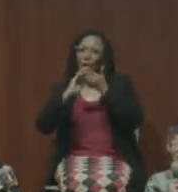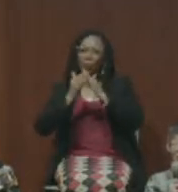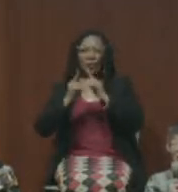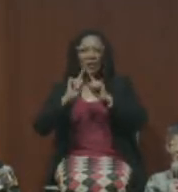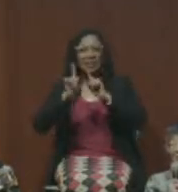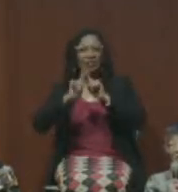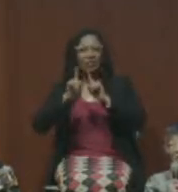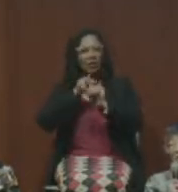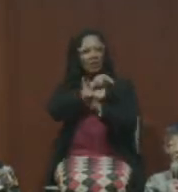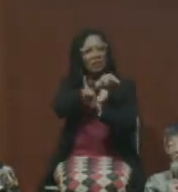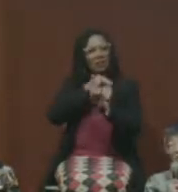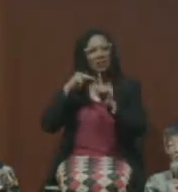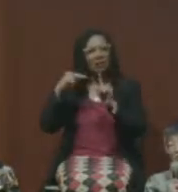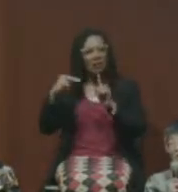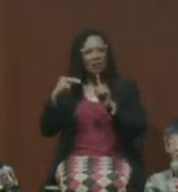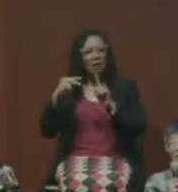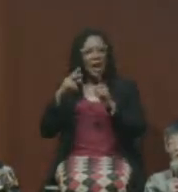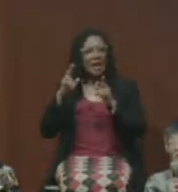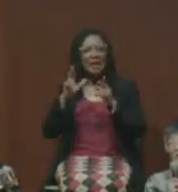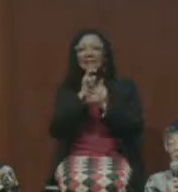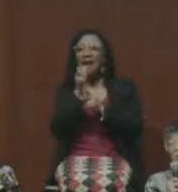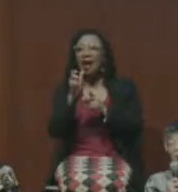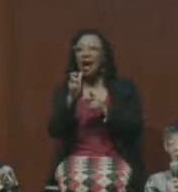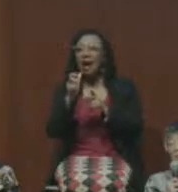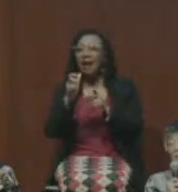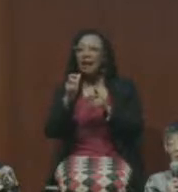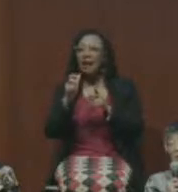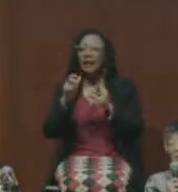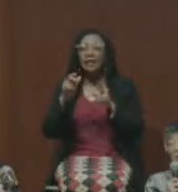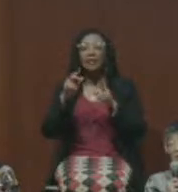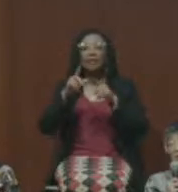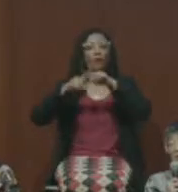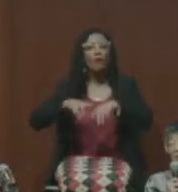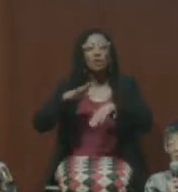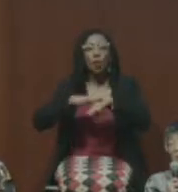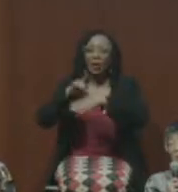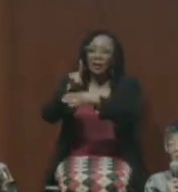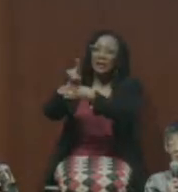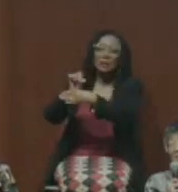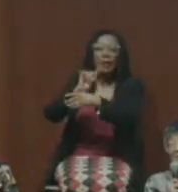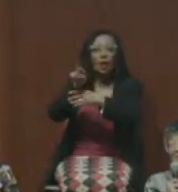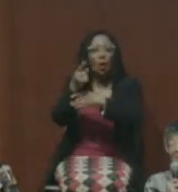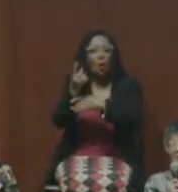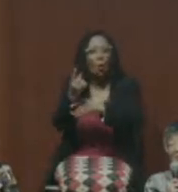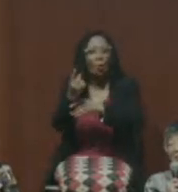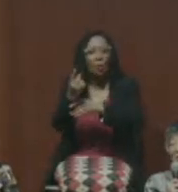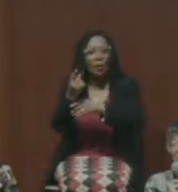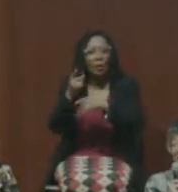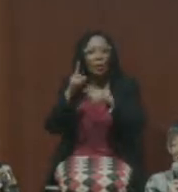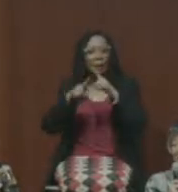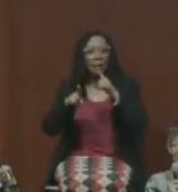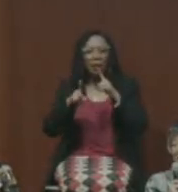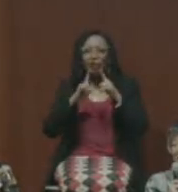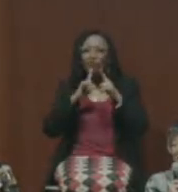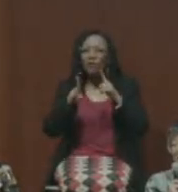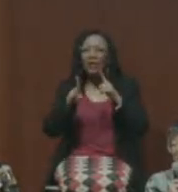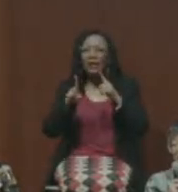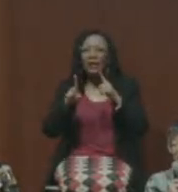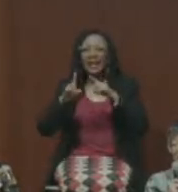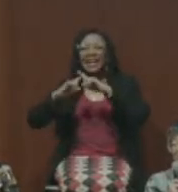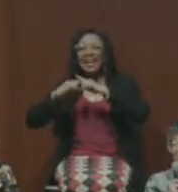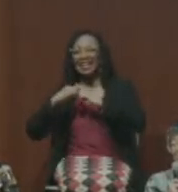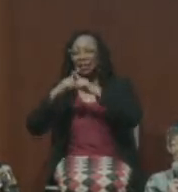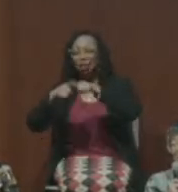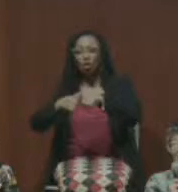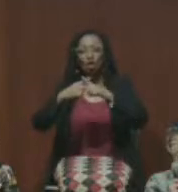meeting this pathological framework of dependency with an insistence on interdependency,